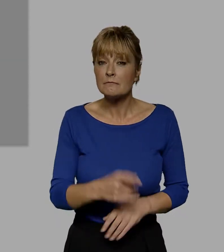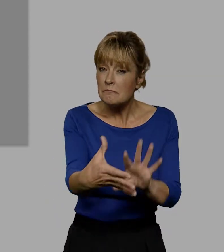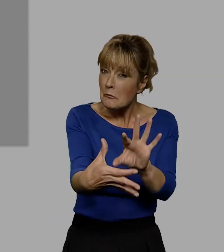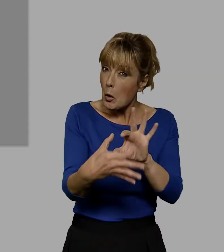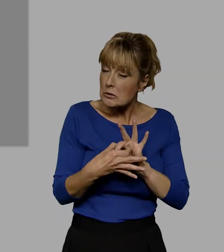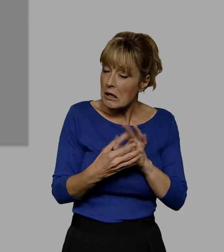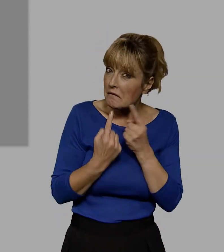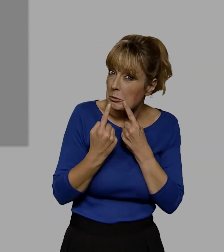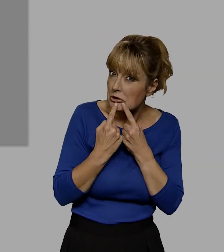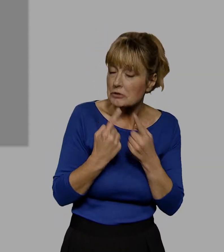Contact details.